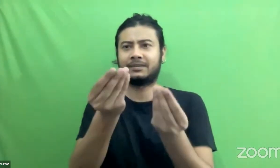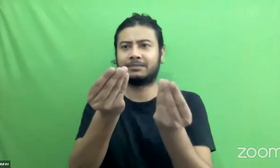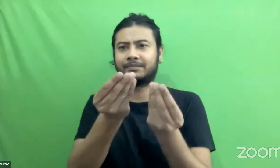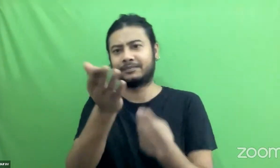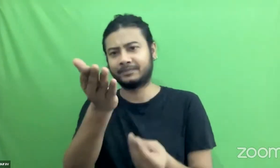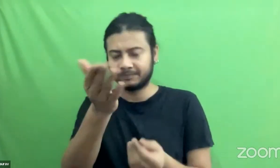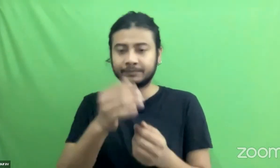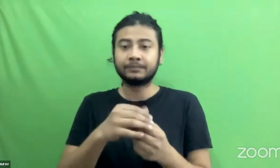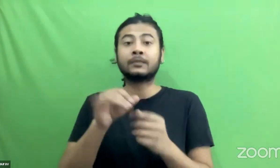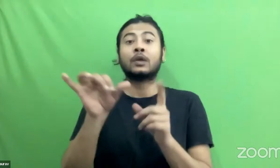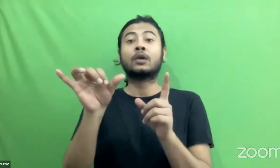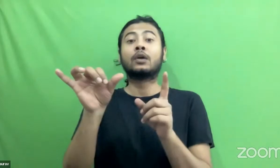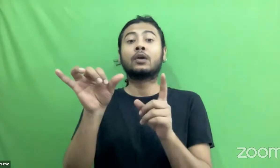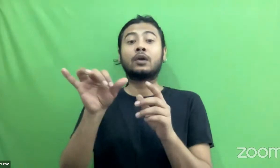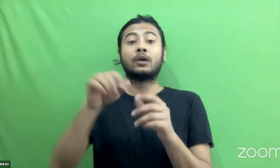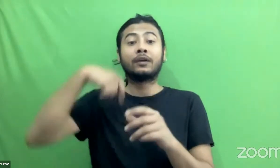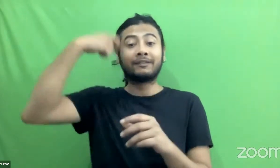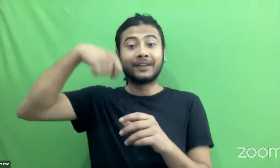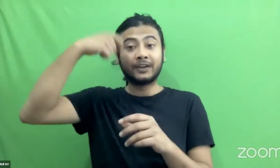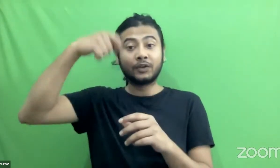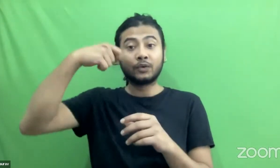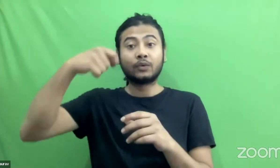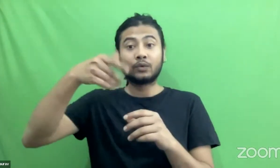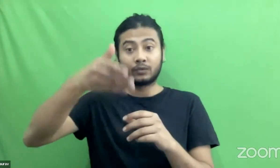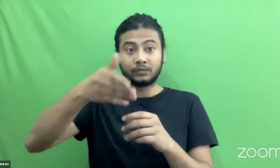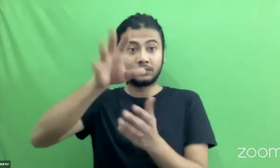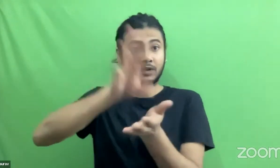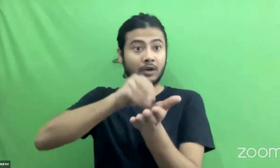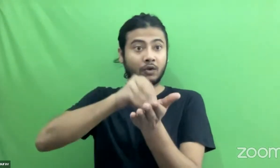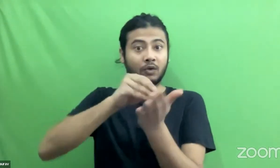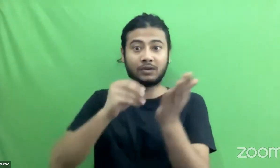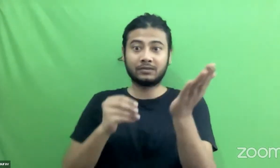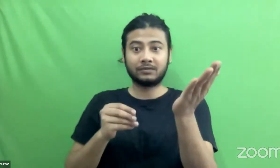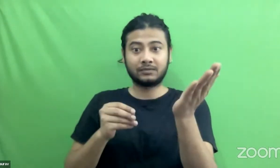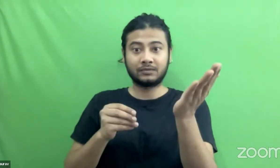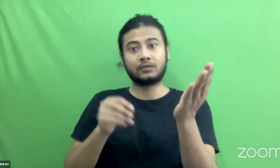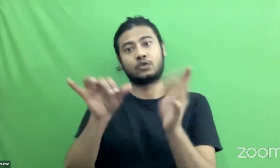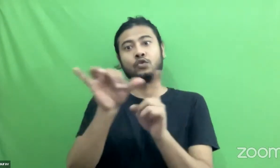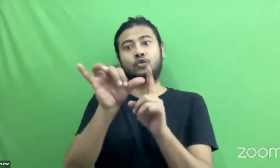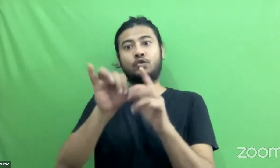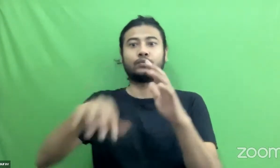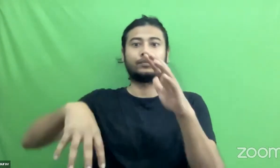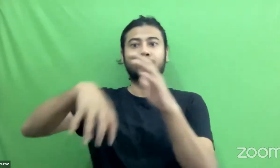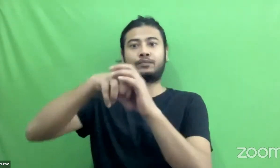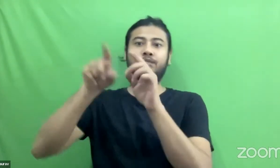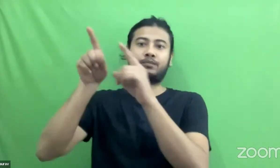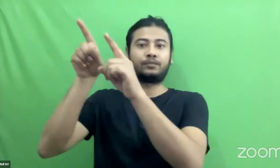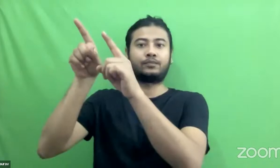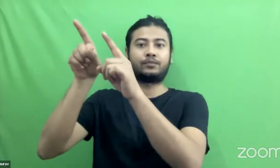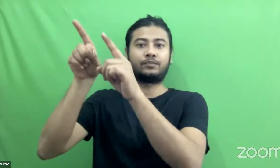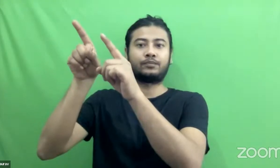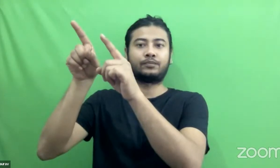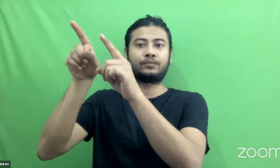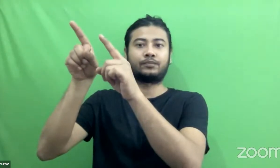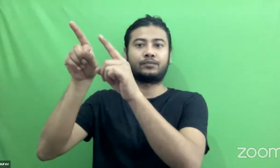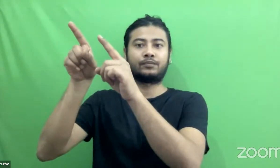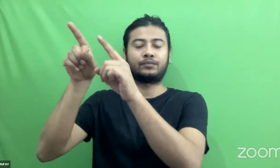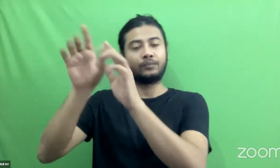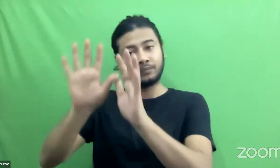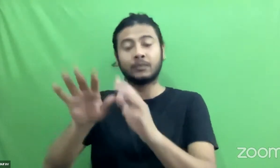separate folder. If you know all, you know how to do it. Keep these links very safely, or you can go to YouTube anytime and